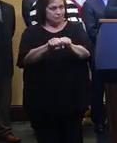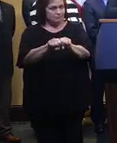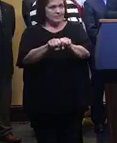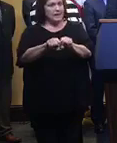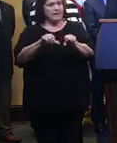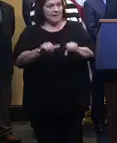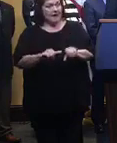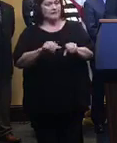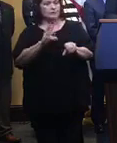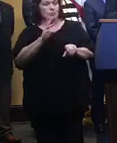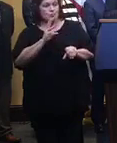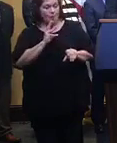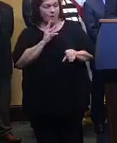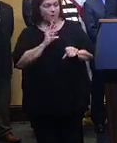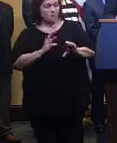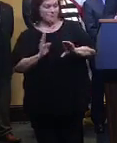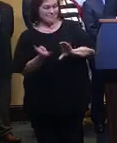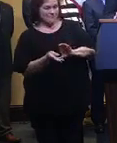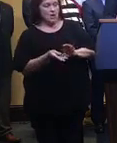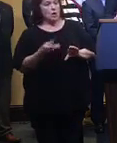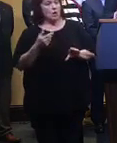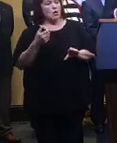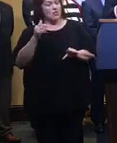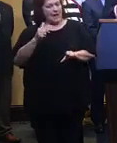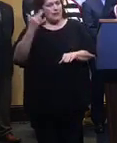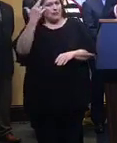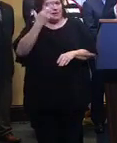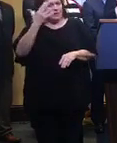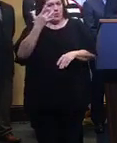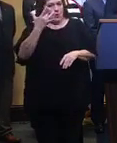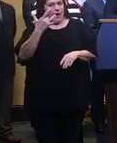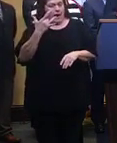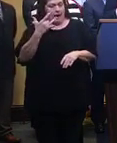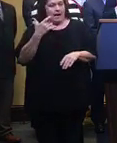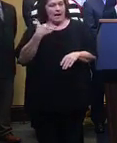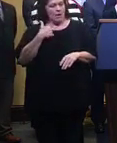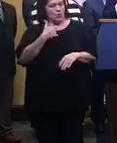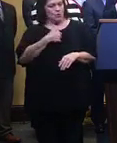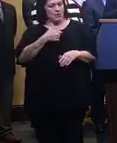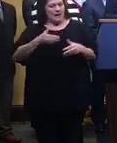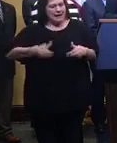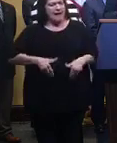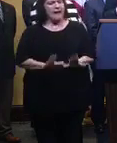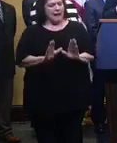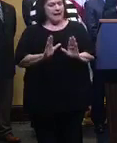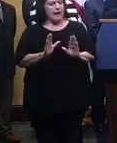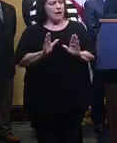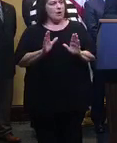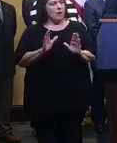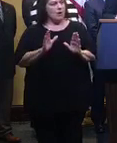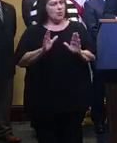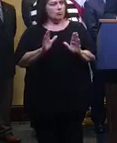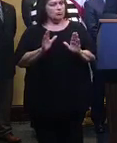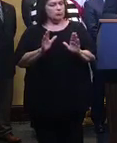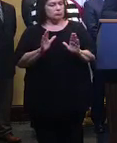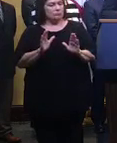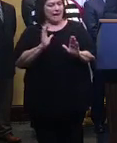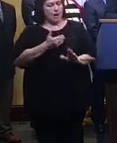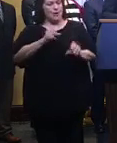Canal. It's really important that we allow nature and using the elements